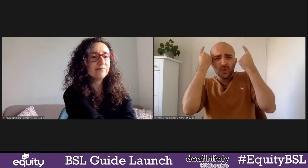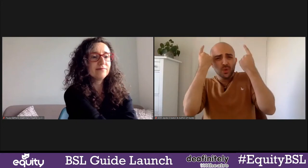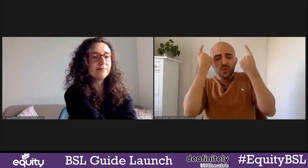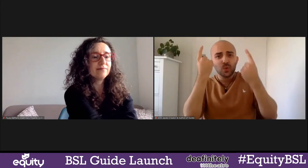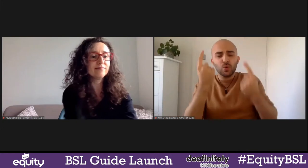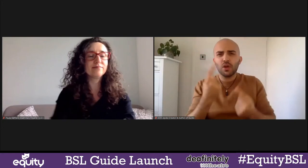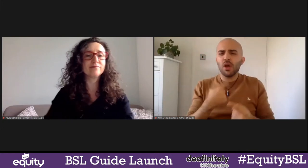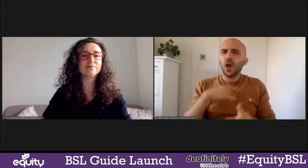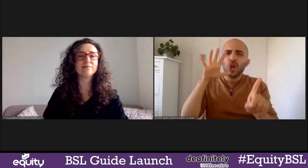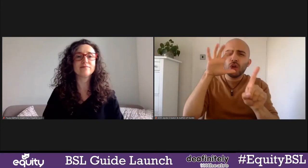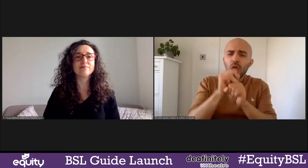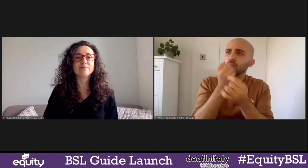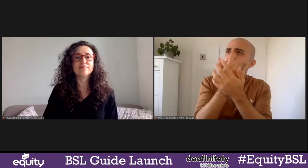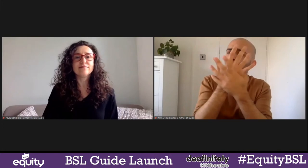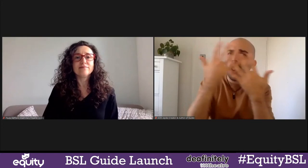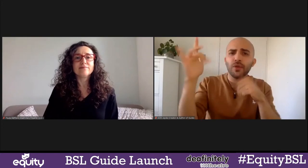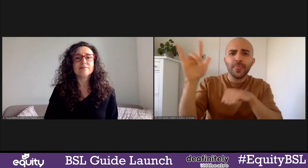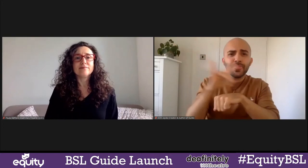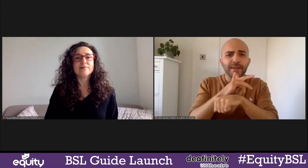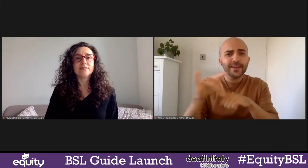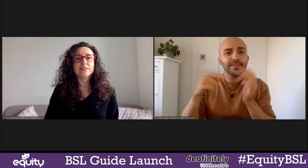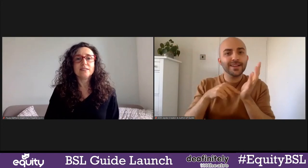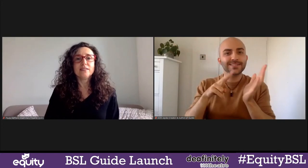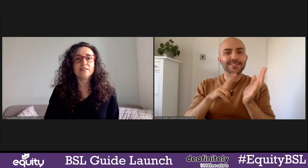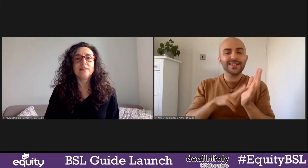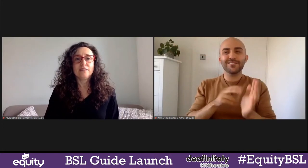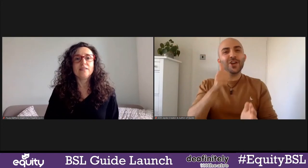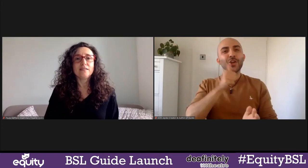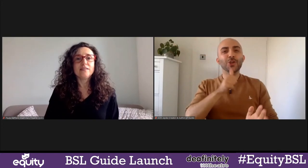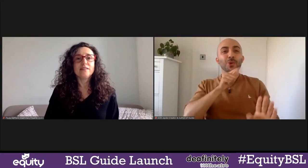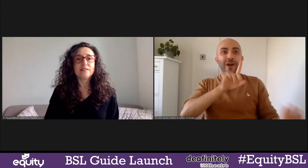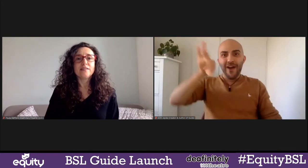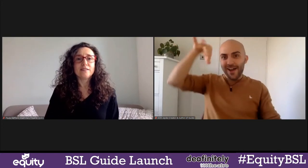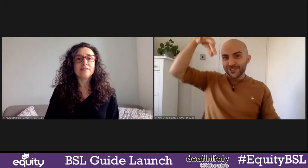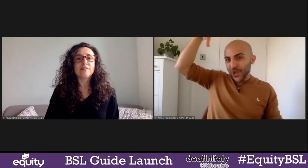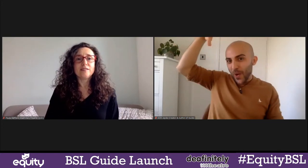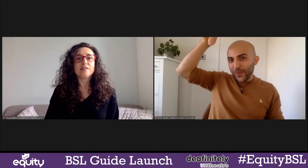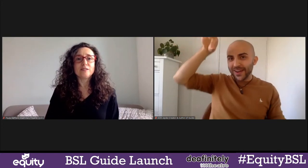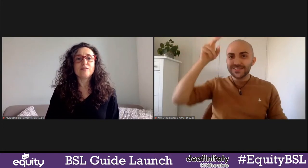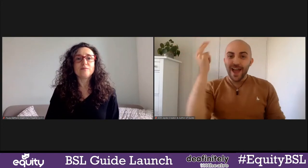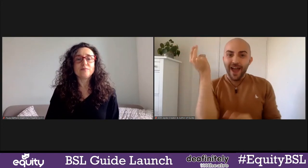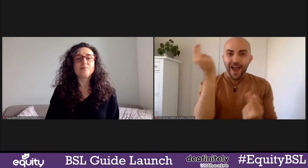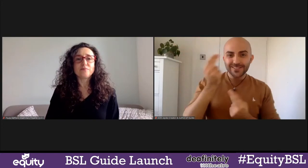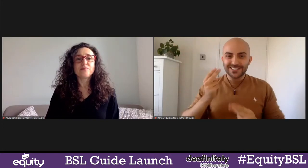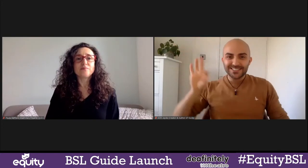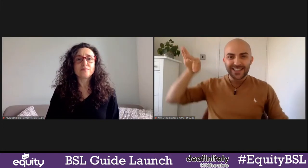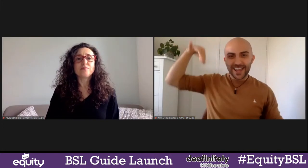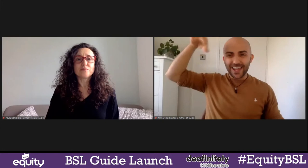such a poor way that I could not understand them. I also identified that in theatre and in